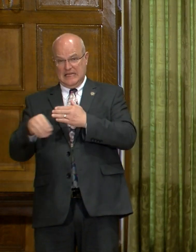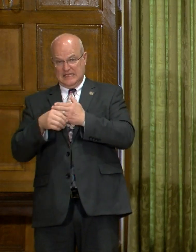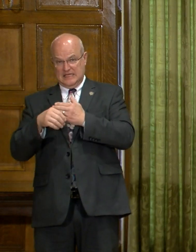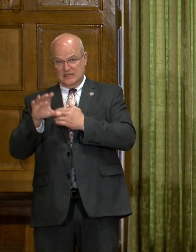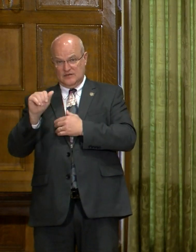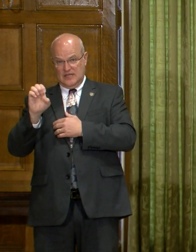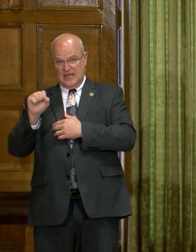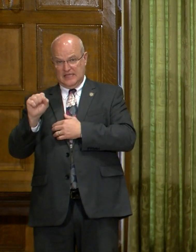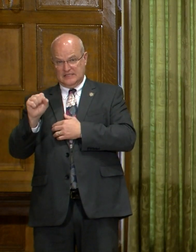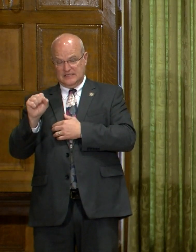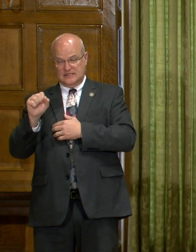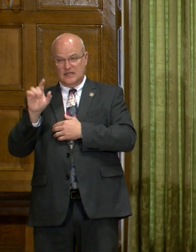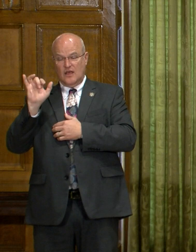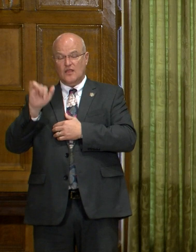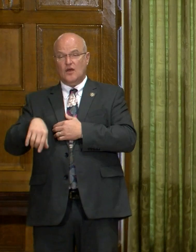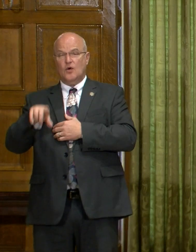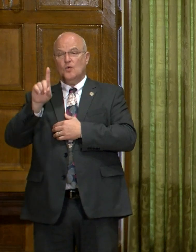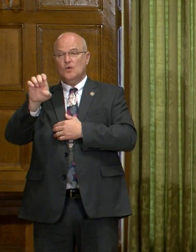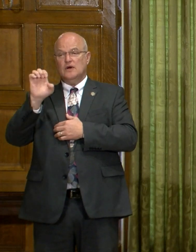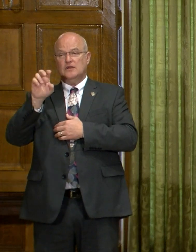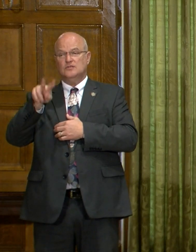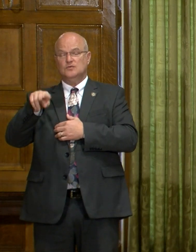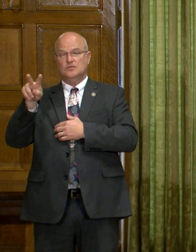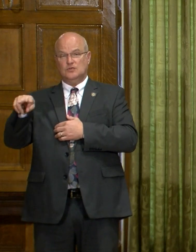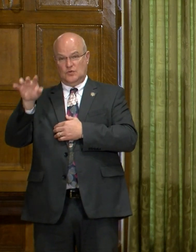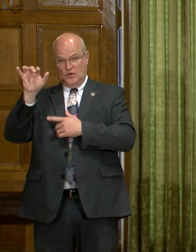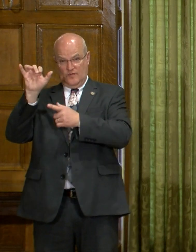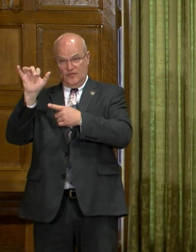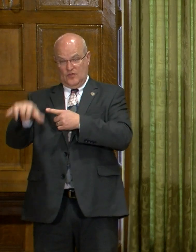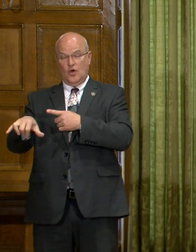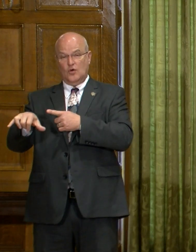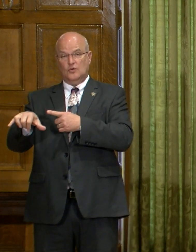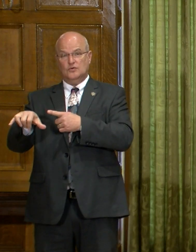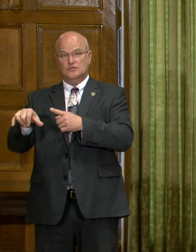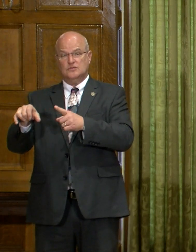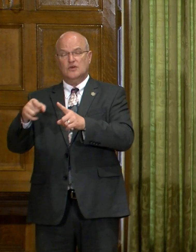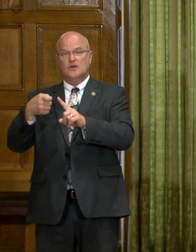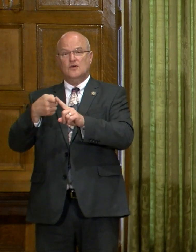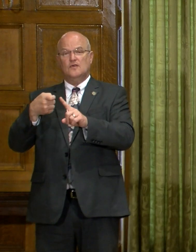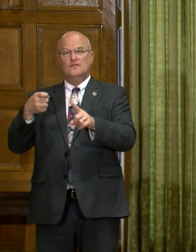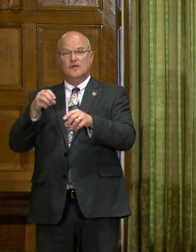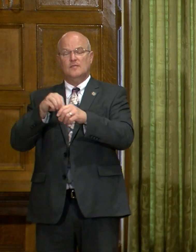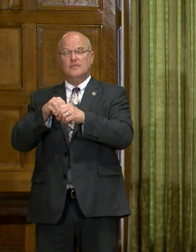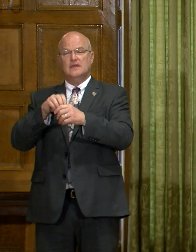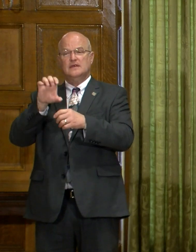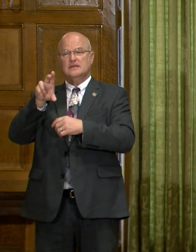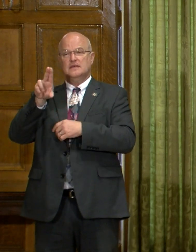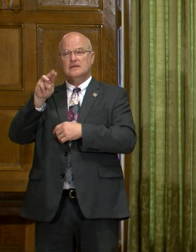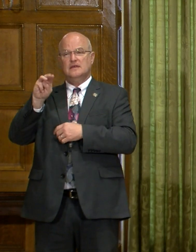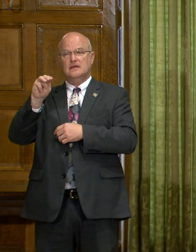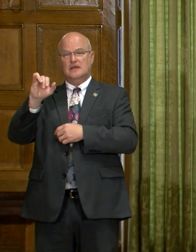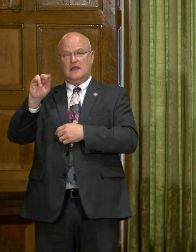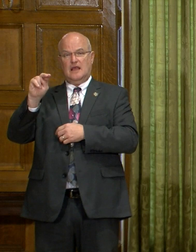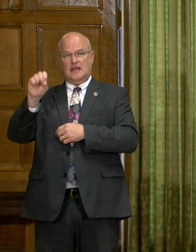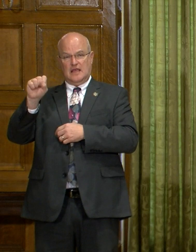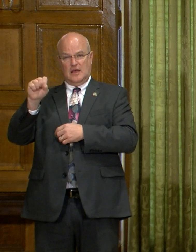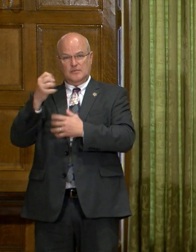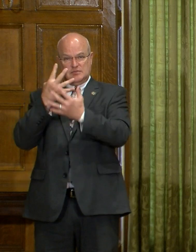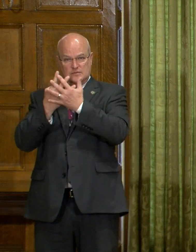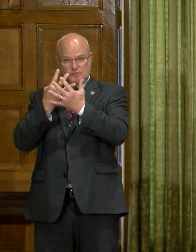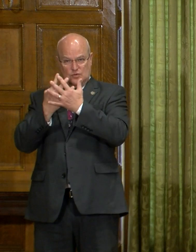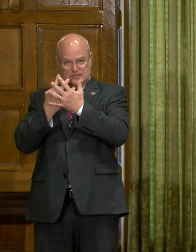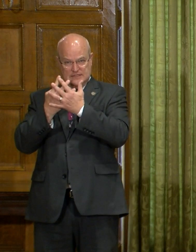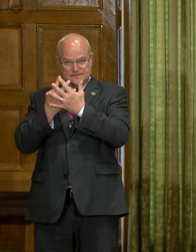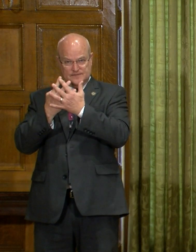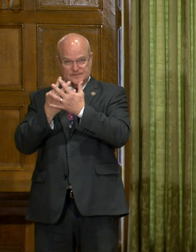additional cases, 122 of those are in the Cummins maximum